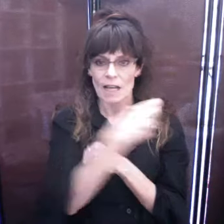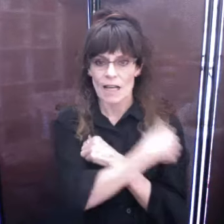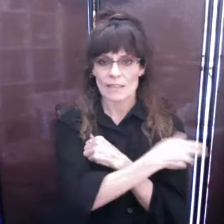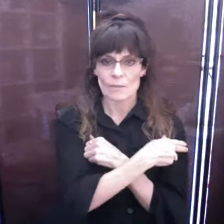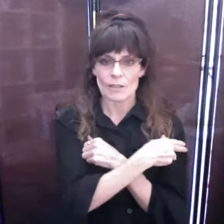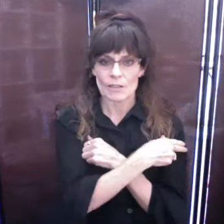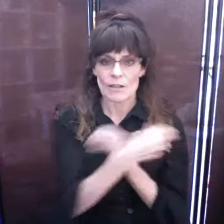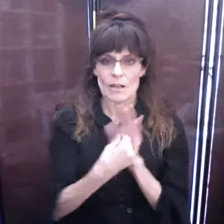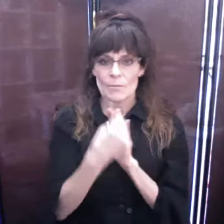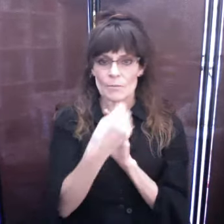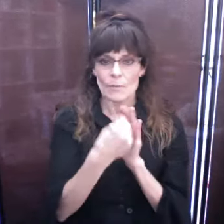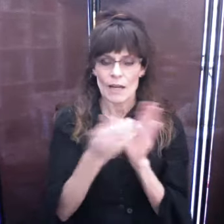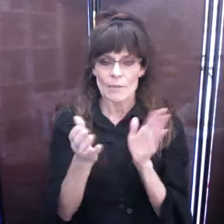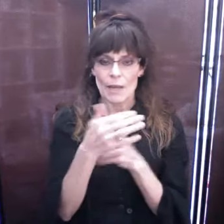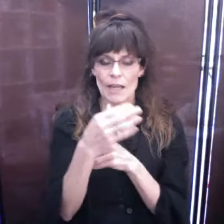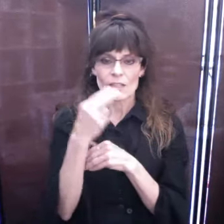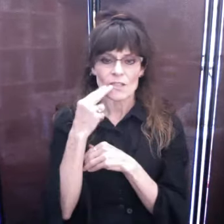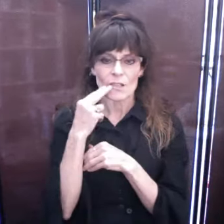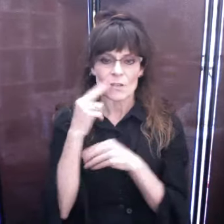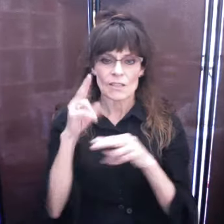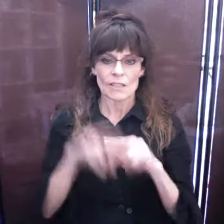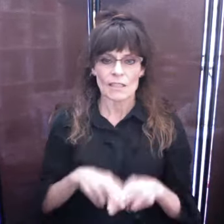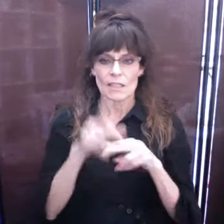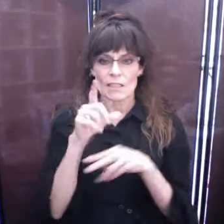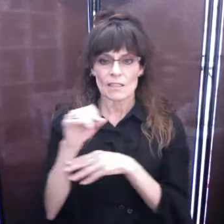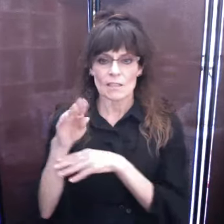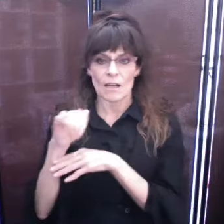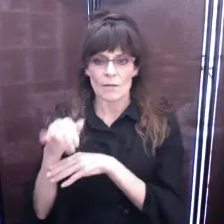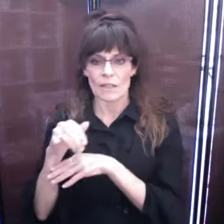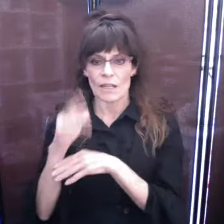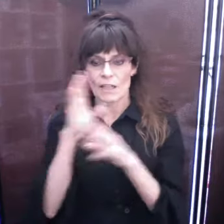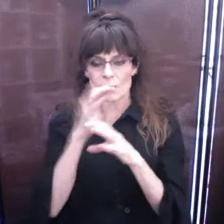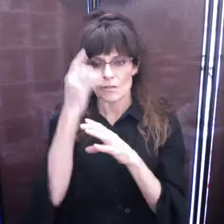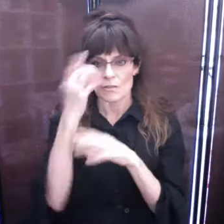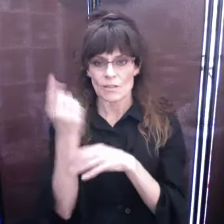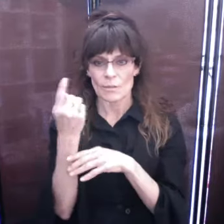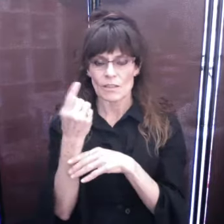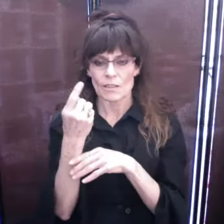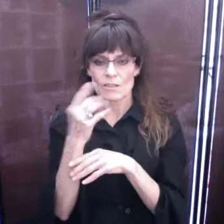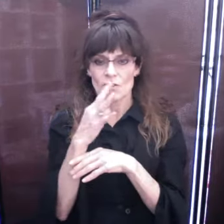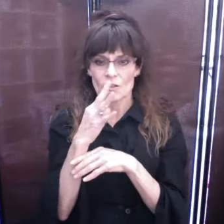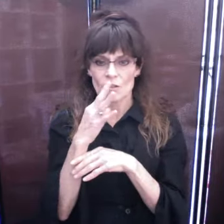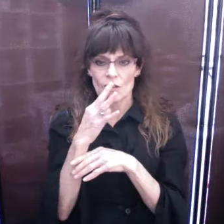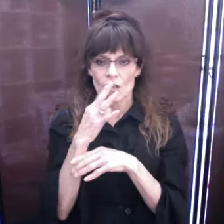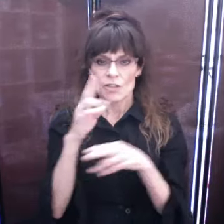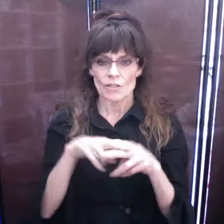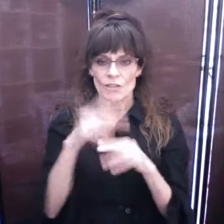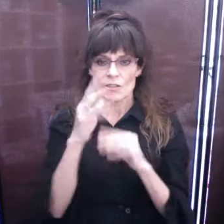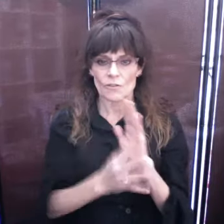pack of cigarettes and go sit in the lobby and look for someone to talk to. And you sit there for 4 hours, I guarantee you, you're going to make a friend.